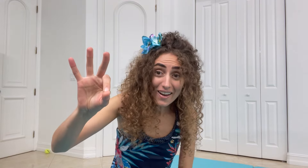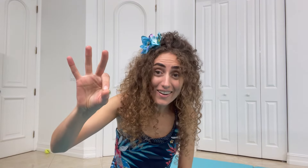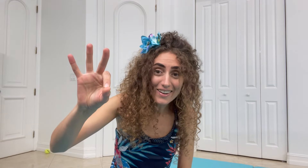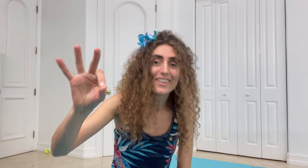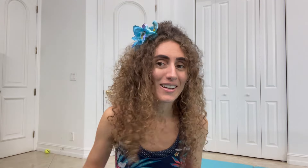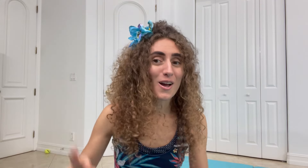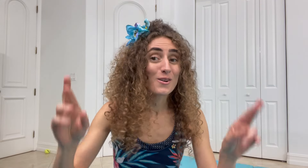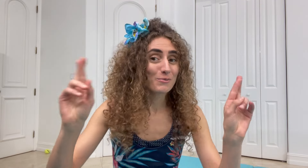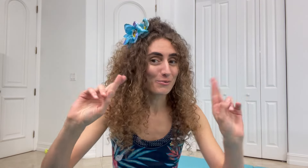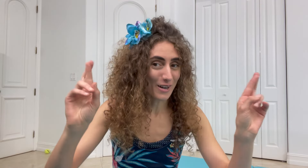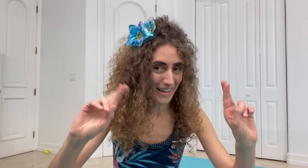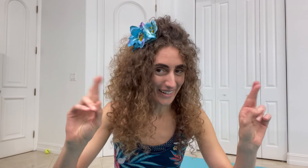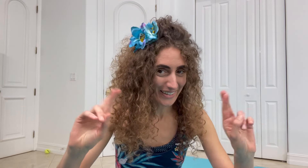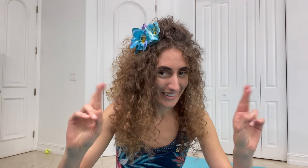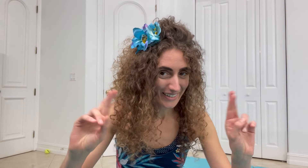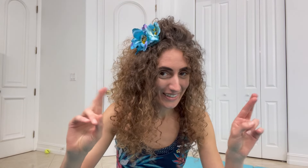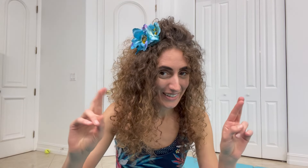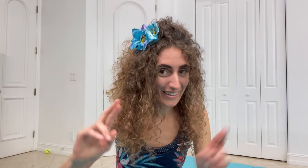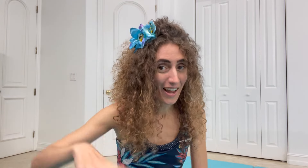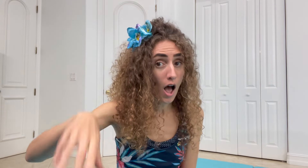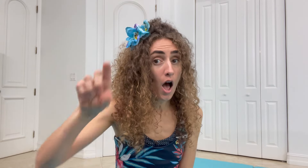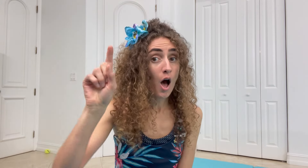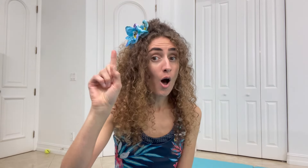9. Ready?